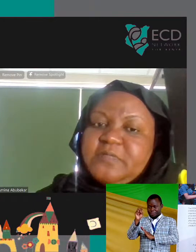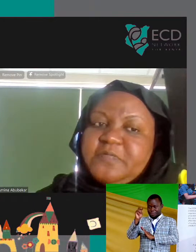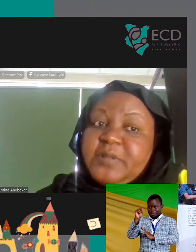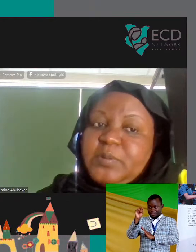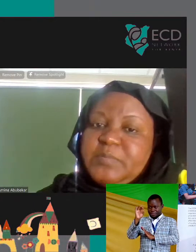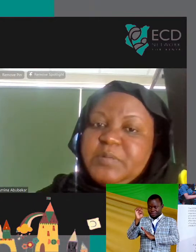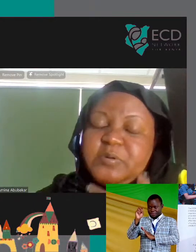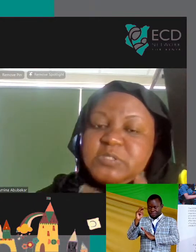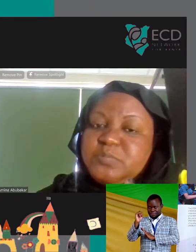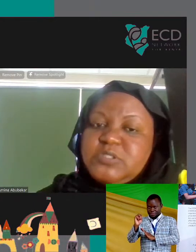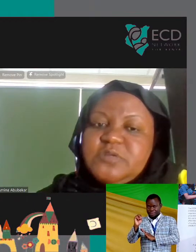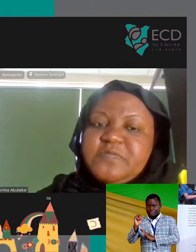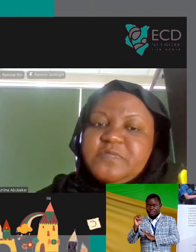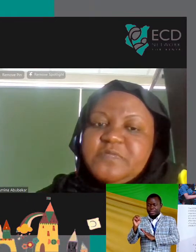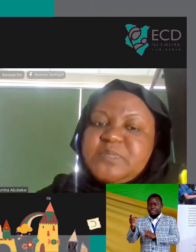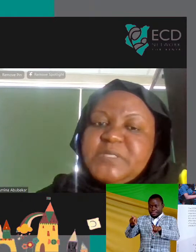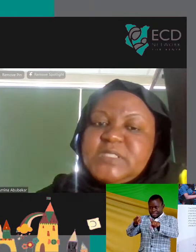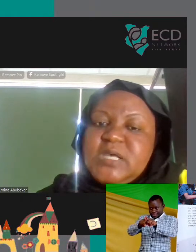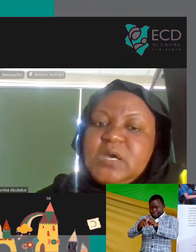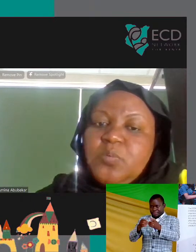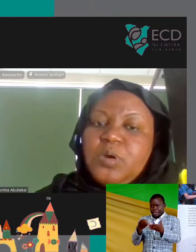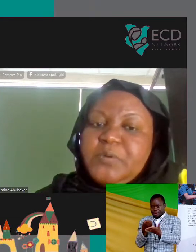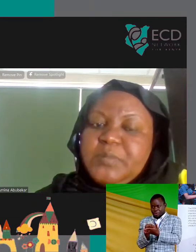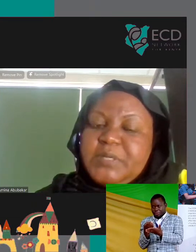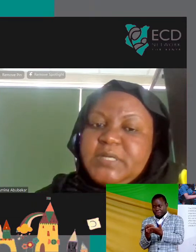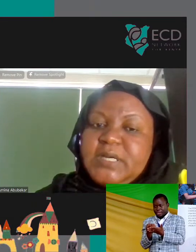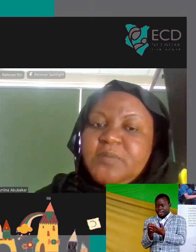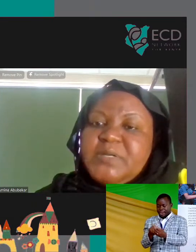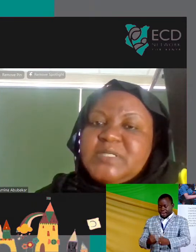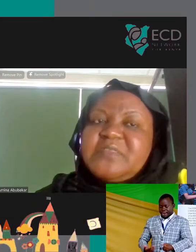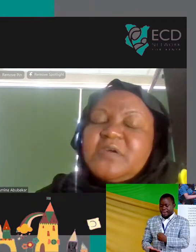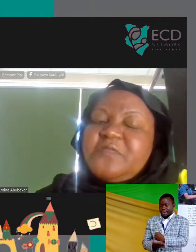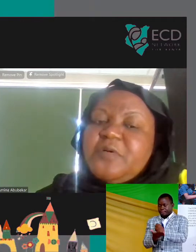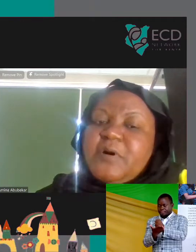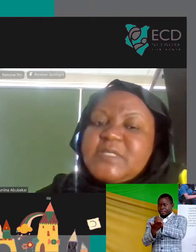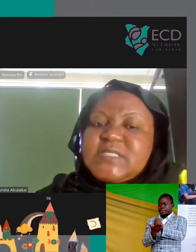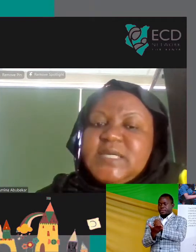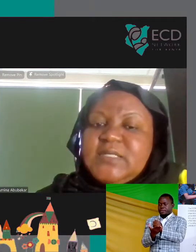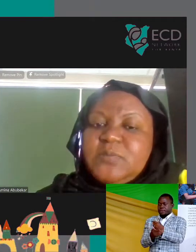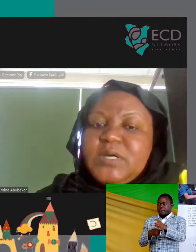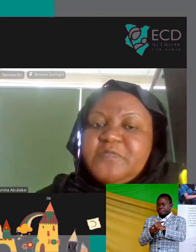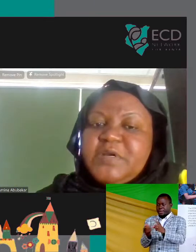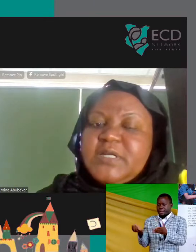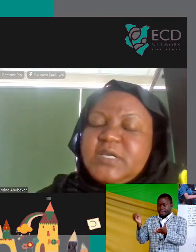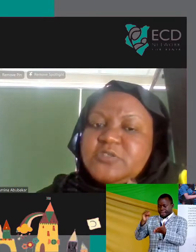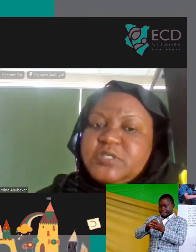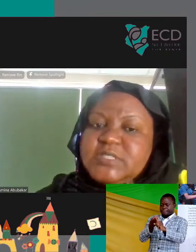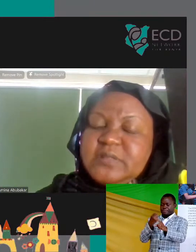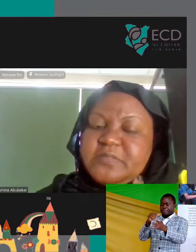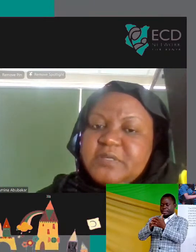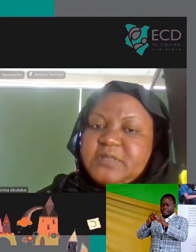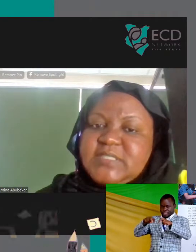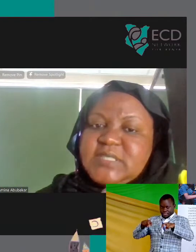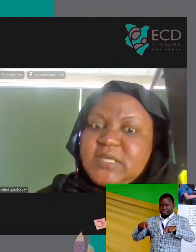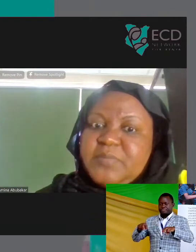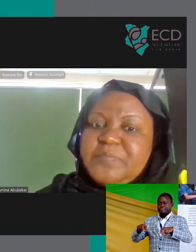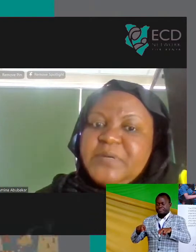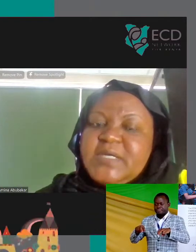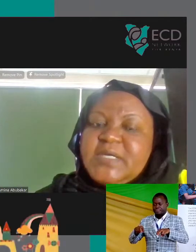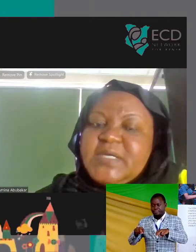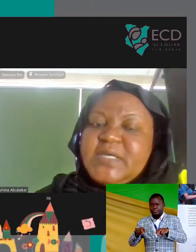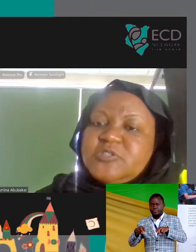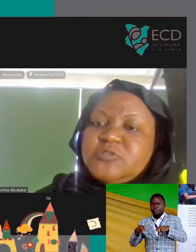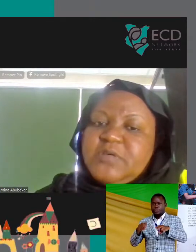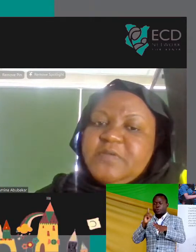for the women, because most of our participants were women. But I think from our study, one very interesting thing that came